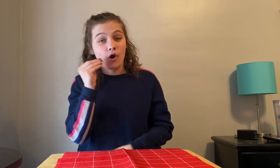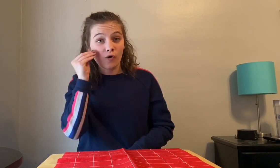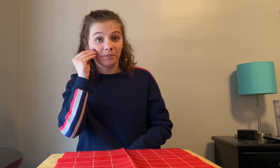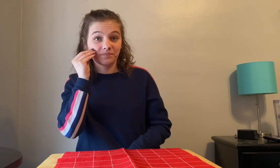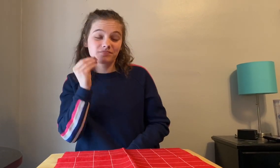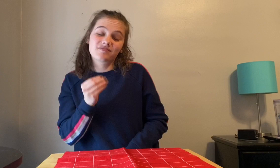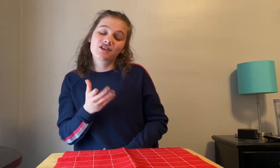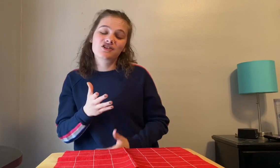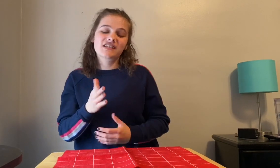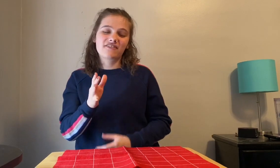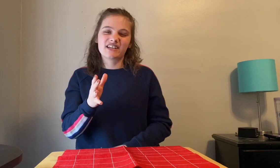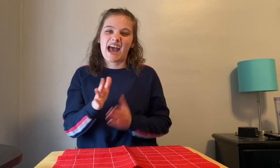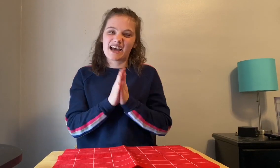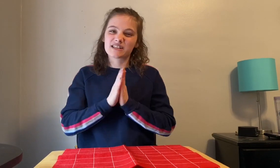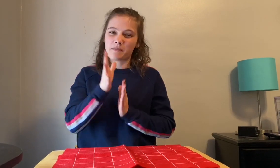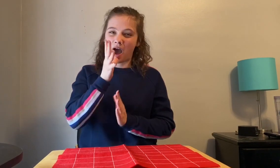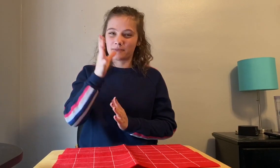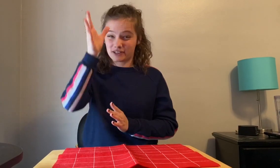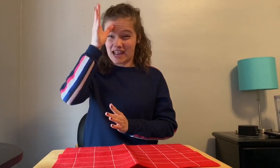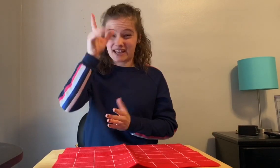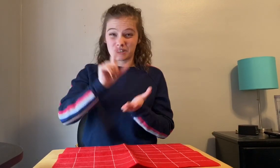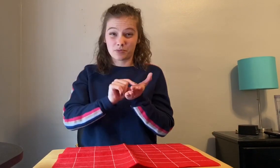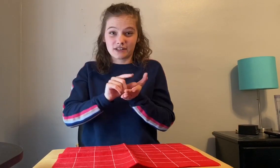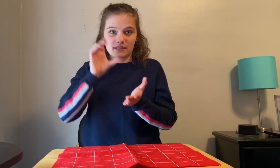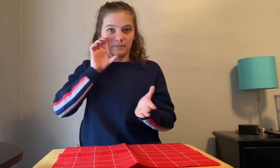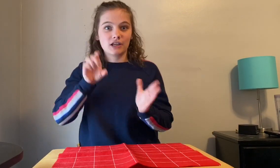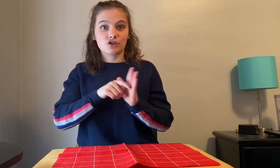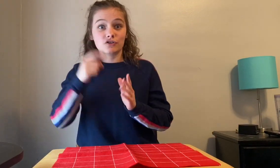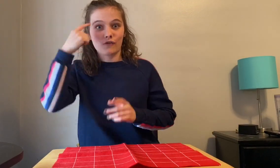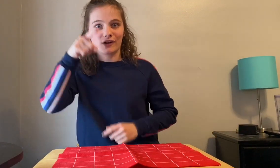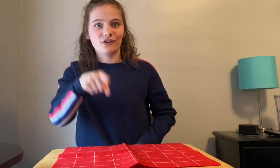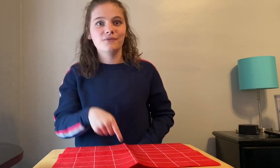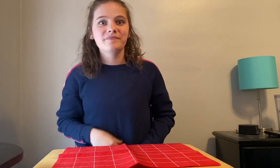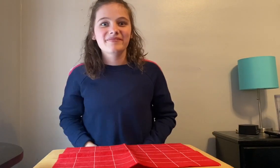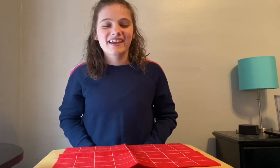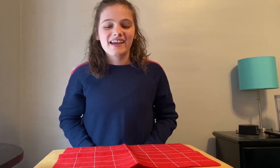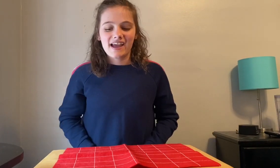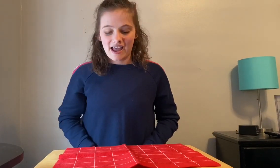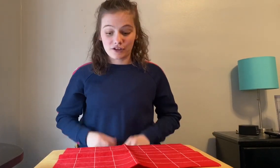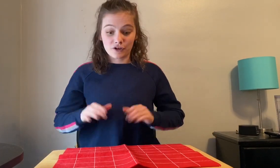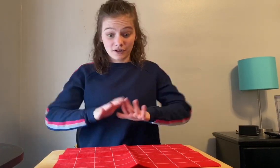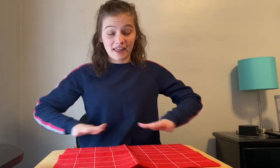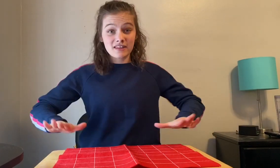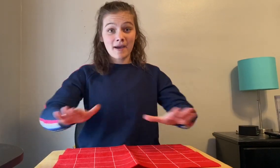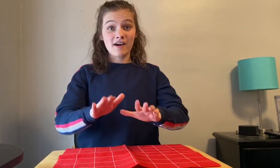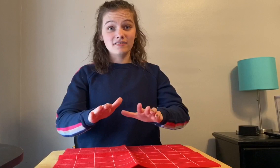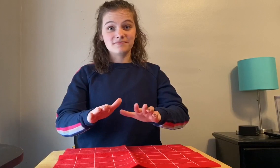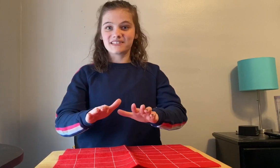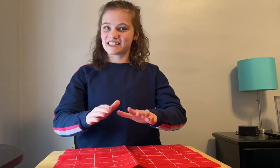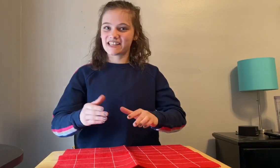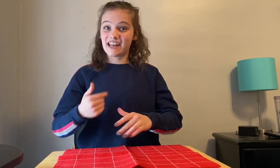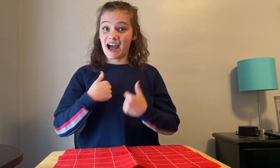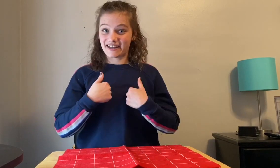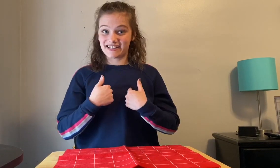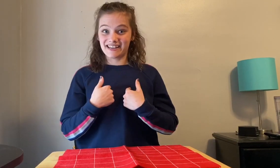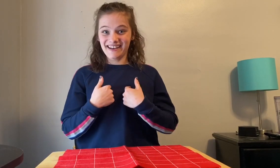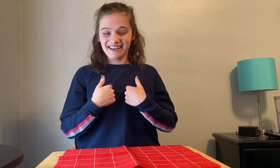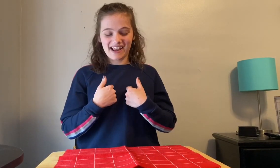home. You just have to ask mom or dad to print some pictures for you. And you can lay them out just like I did